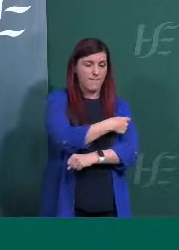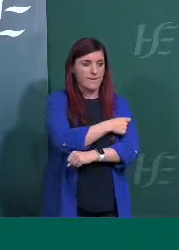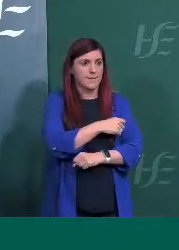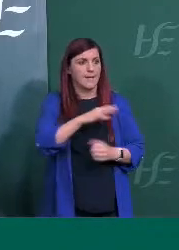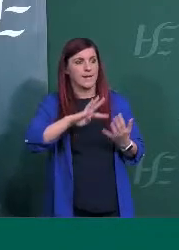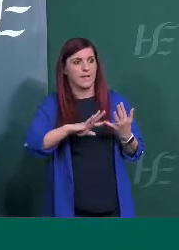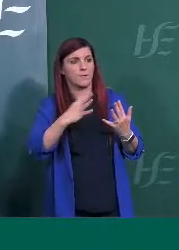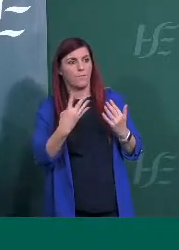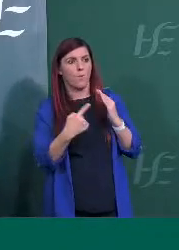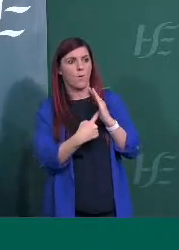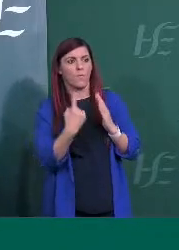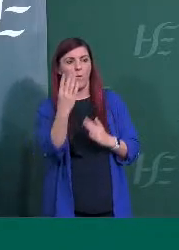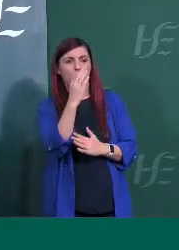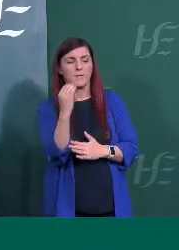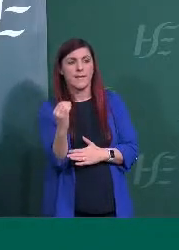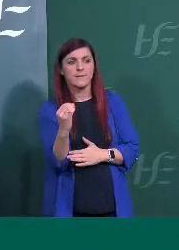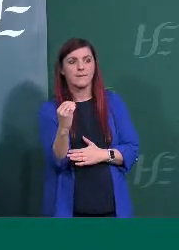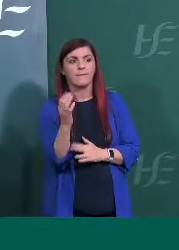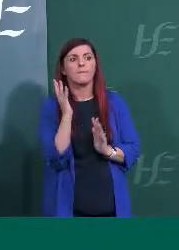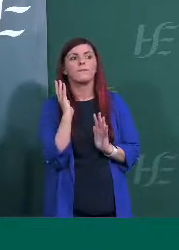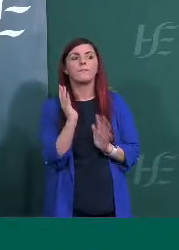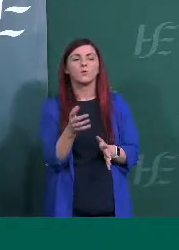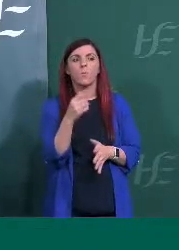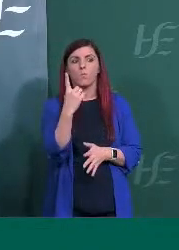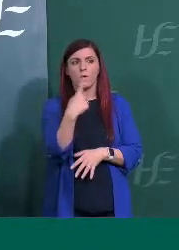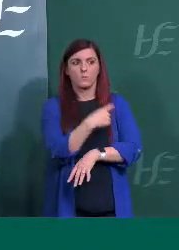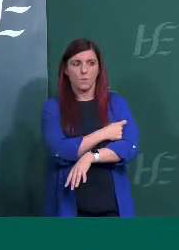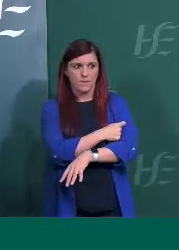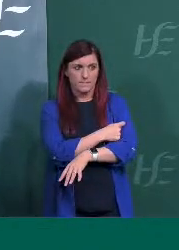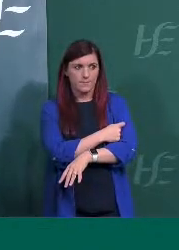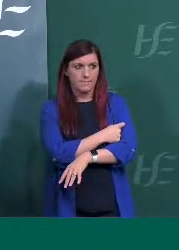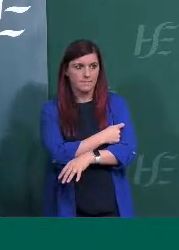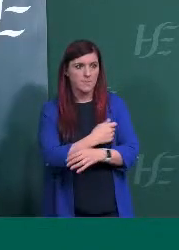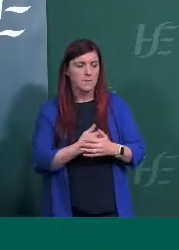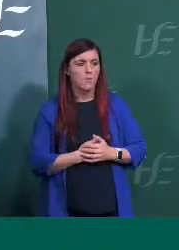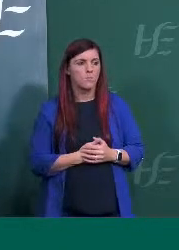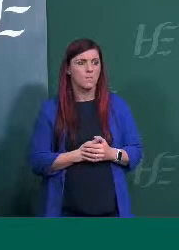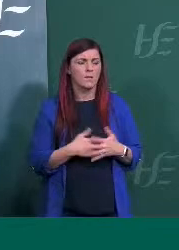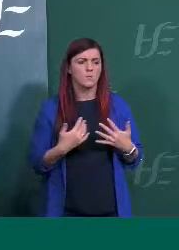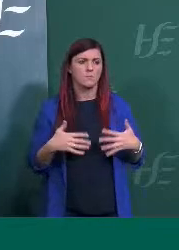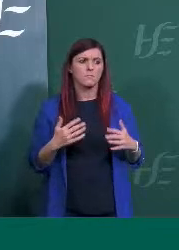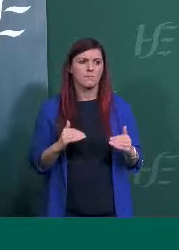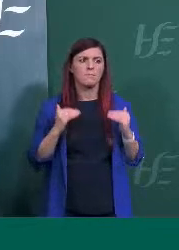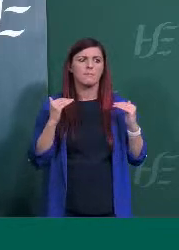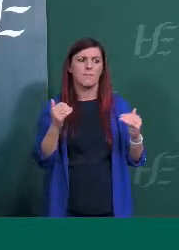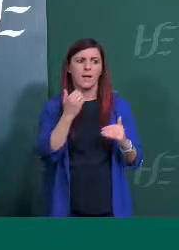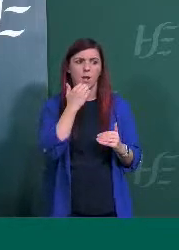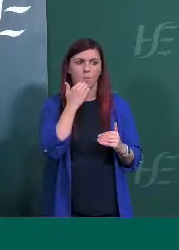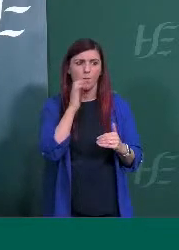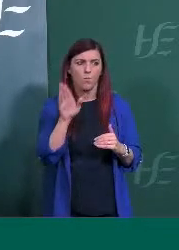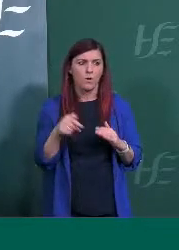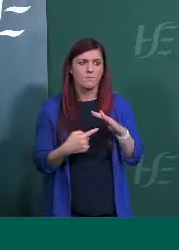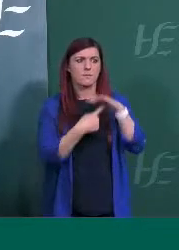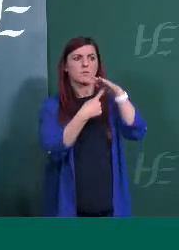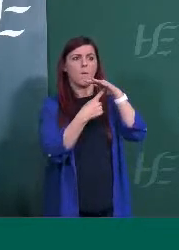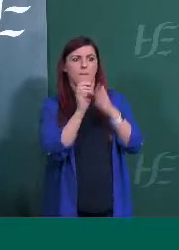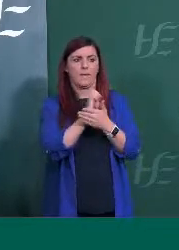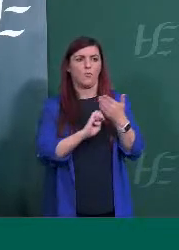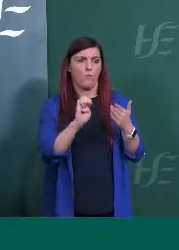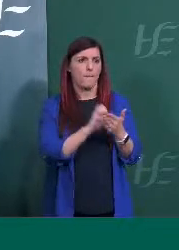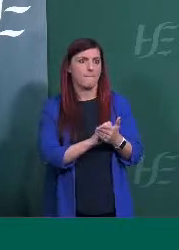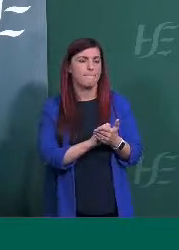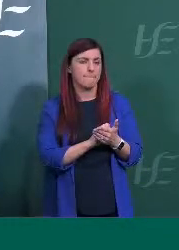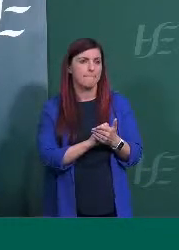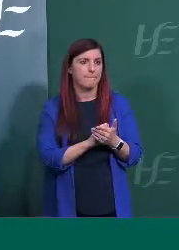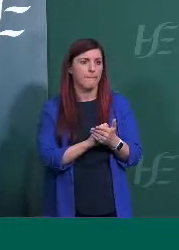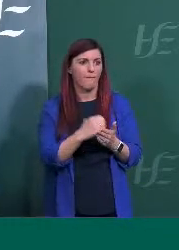dose. And even of the eligible population, we've at last crept over 90% in terms of coverage, which is puts us at the top of the European League in